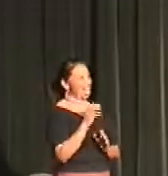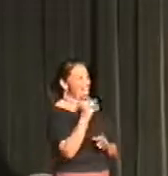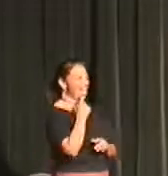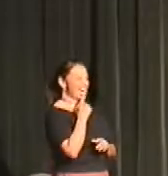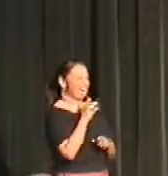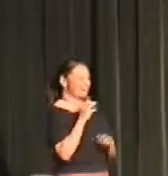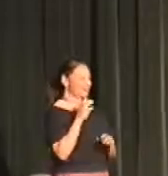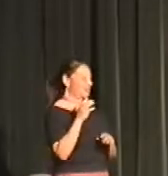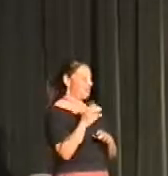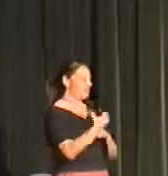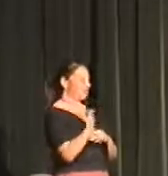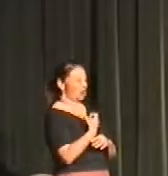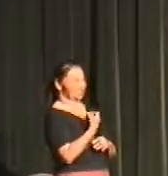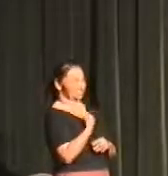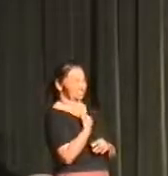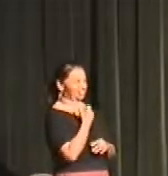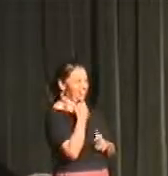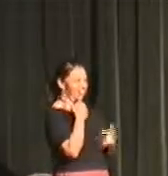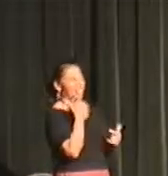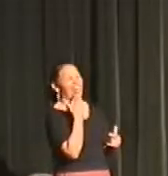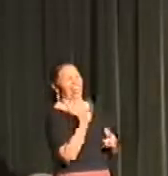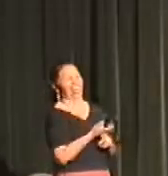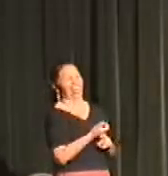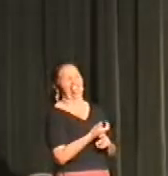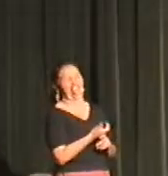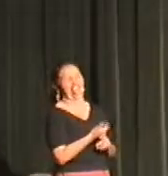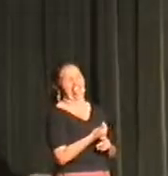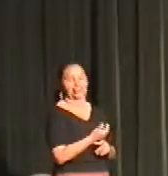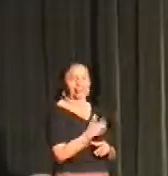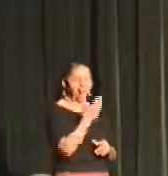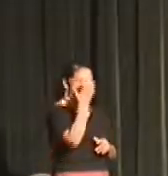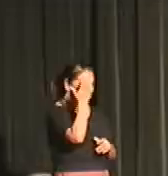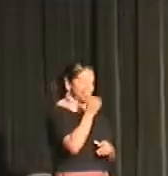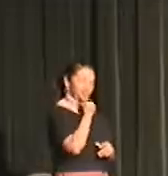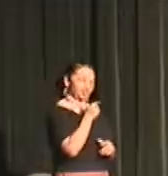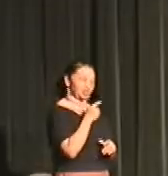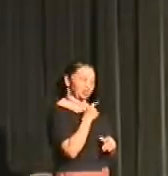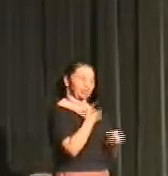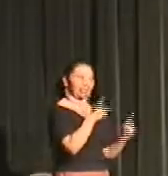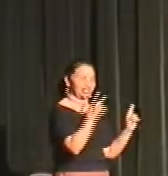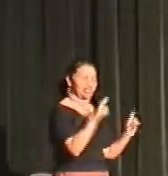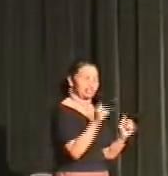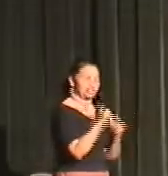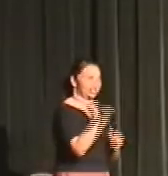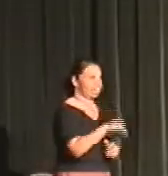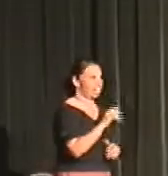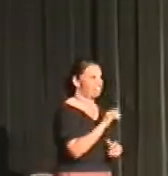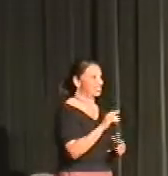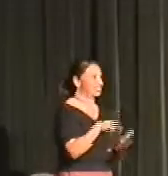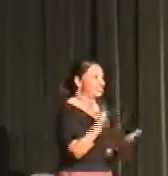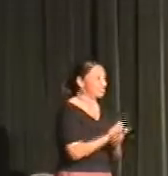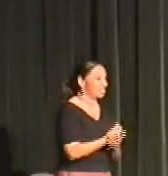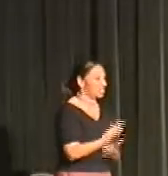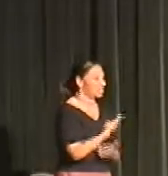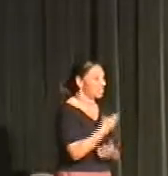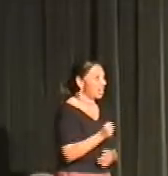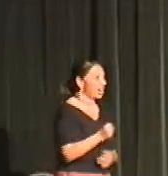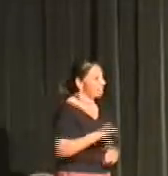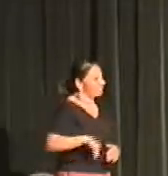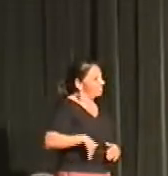out loud. She said, you know, I knew you weren't going to be able to do that. You hadn't even graduated high school, you know. She said, but she didn't say